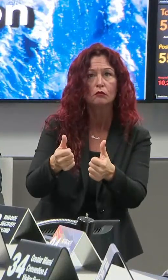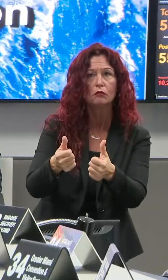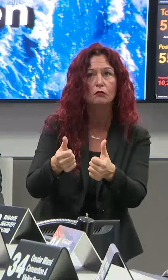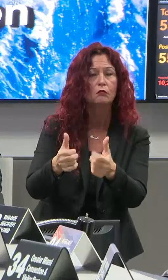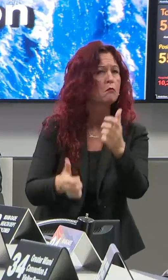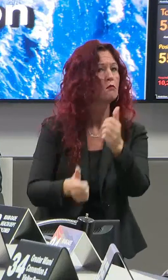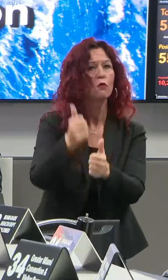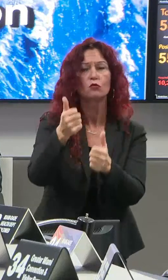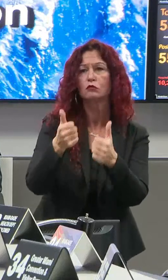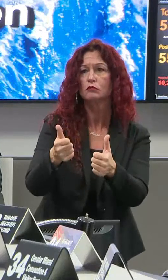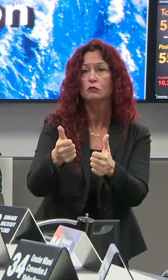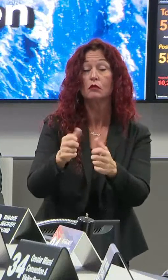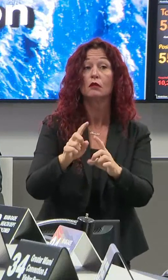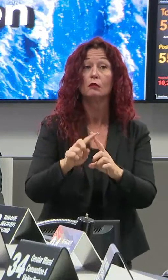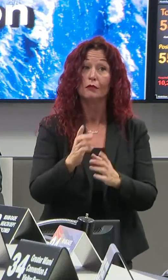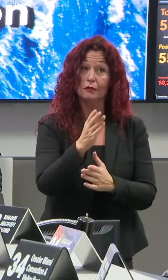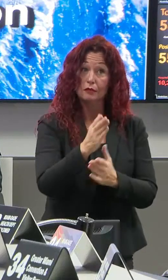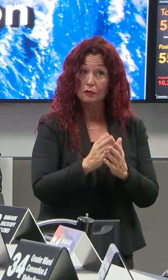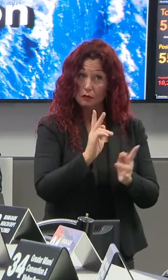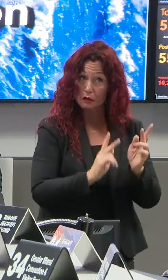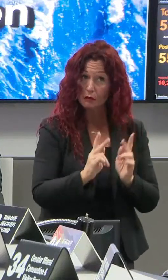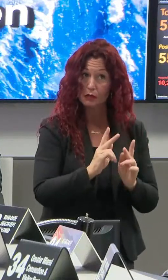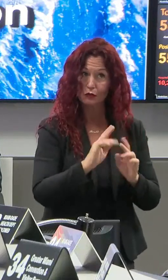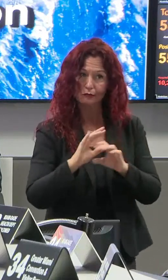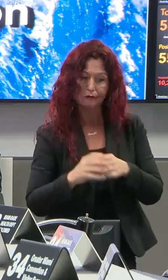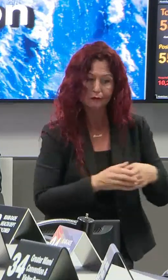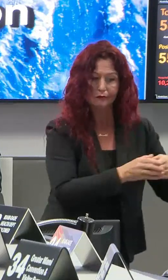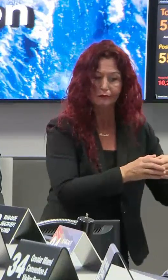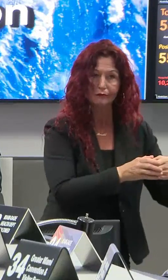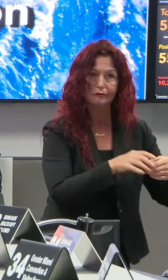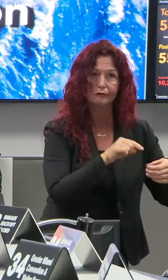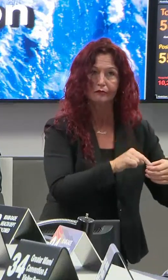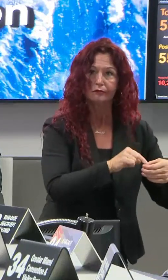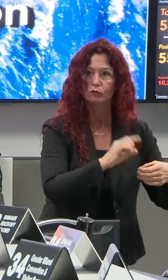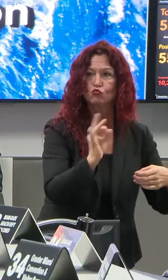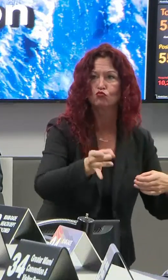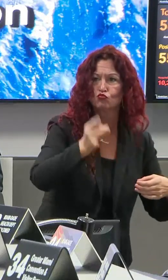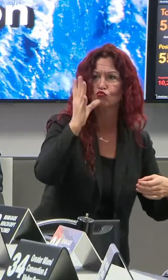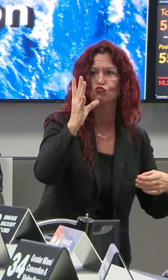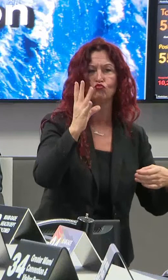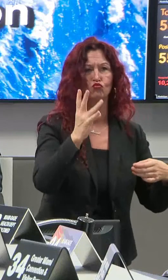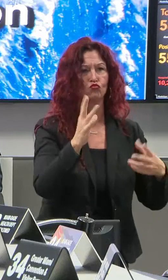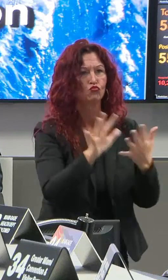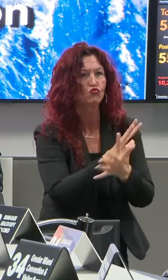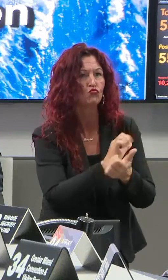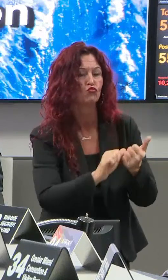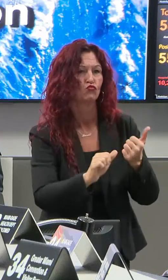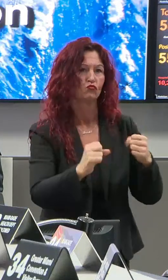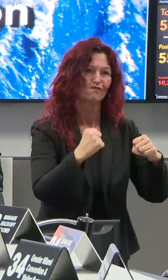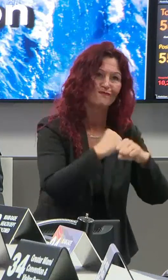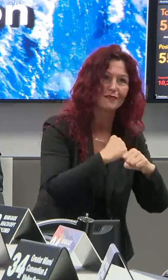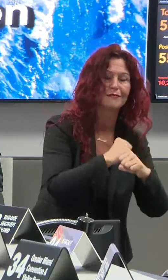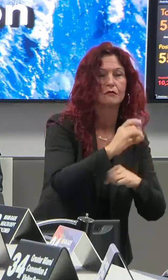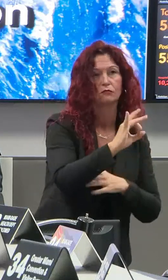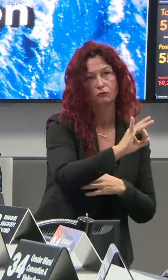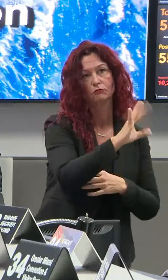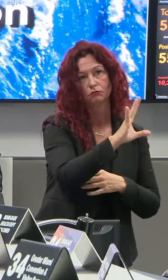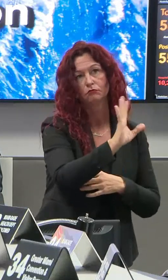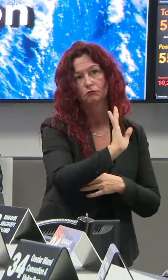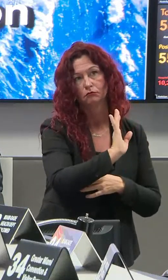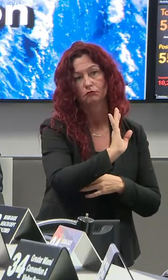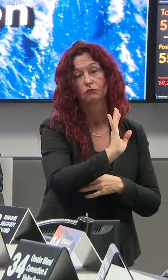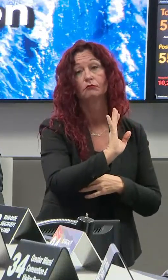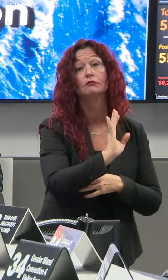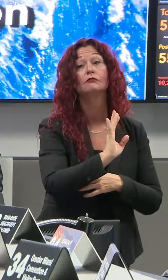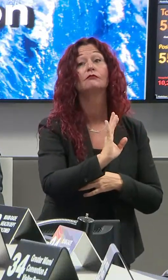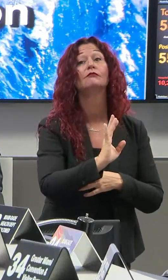vast, vast majority are. And thanks to Ben and Richard and others, that message came across in our community for all the world to see. When things